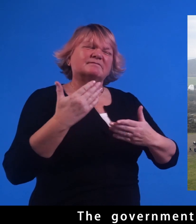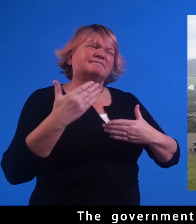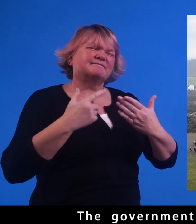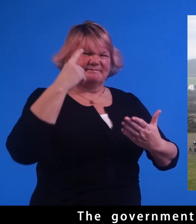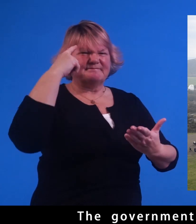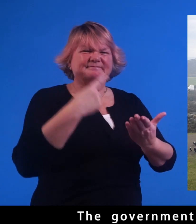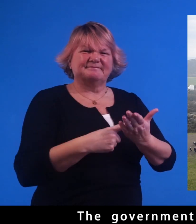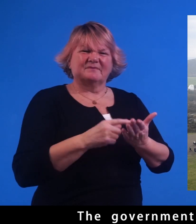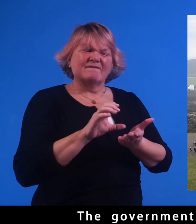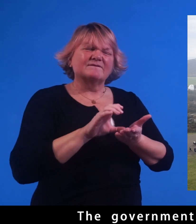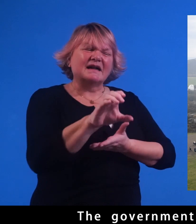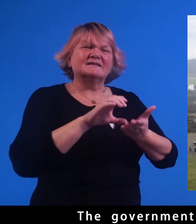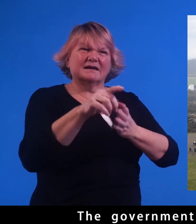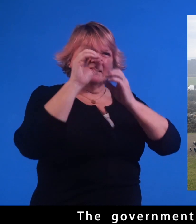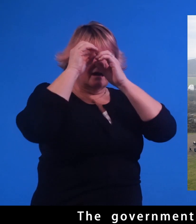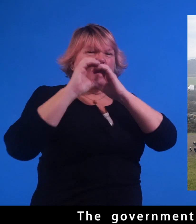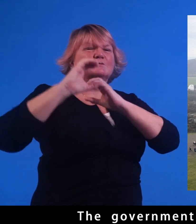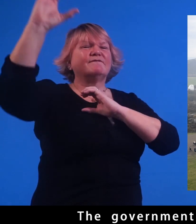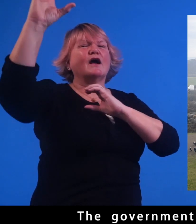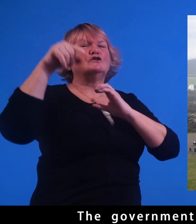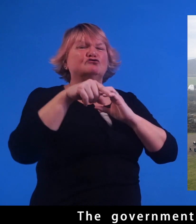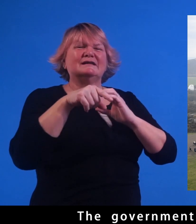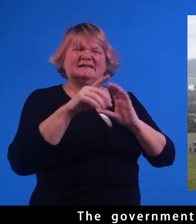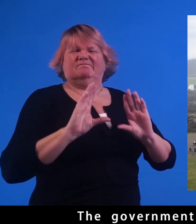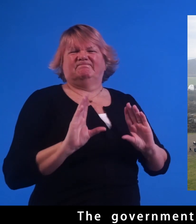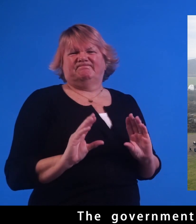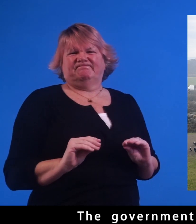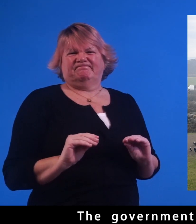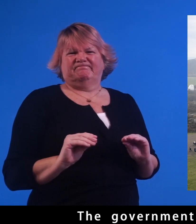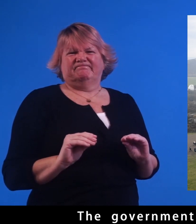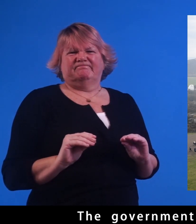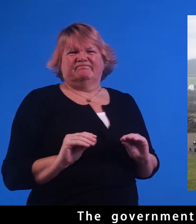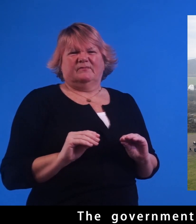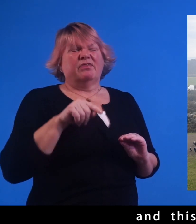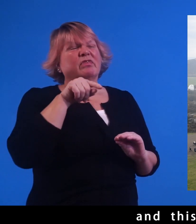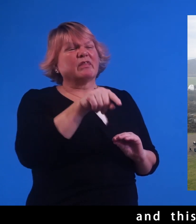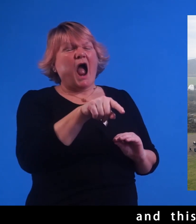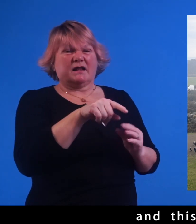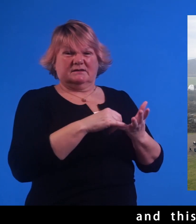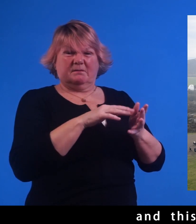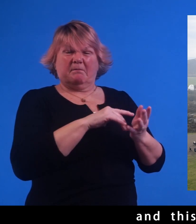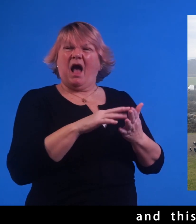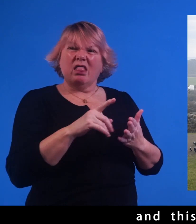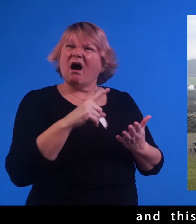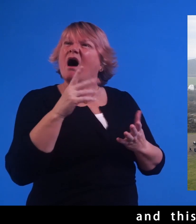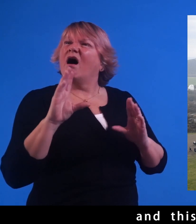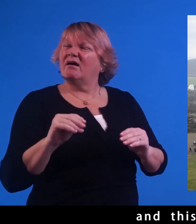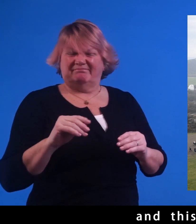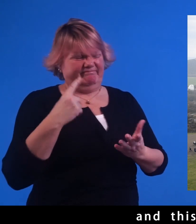The government eventually decided that funding of the observatory was to cease, and this is said to